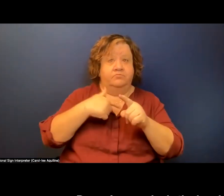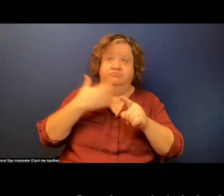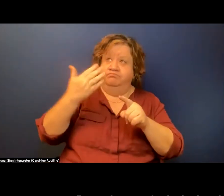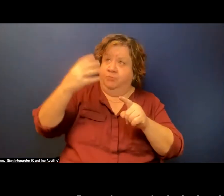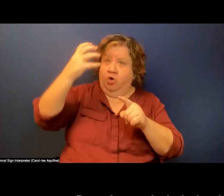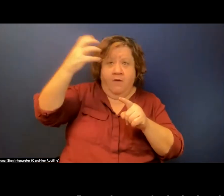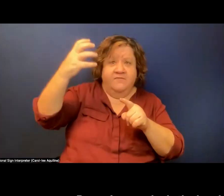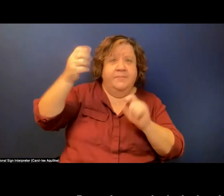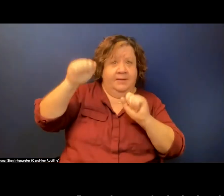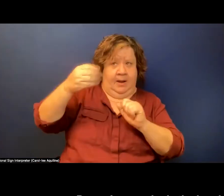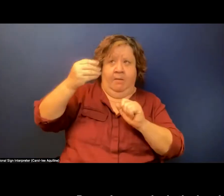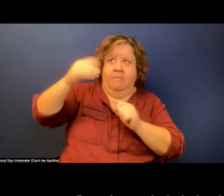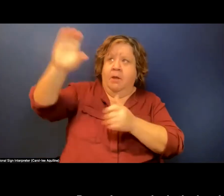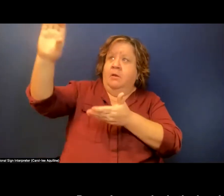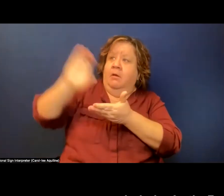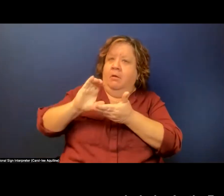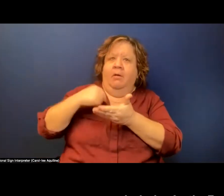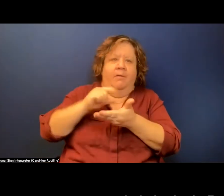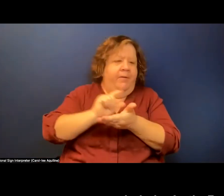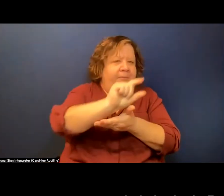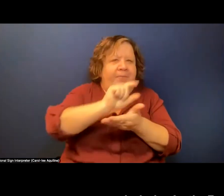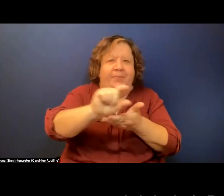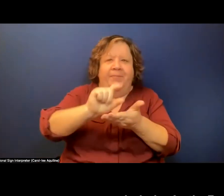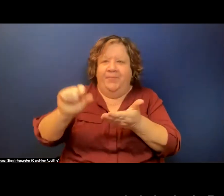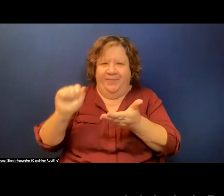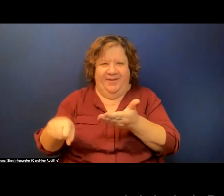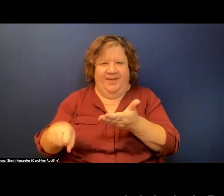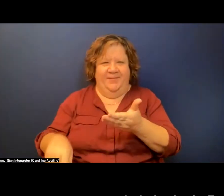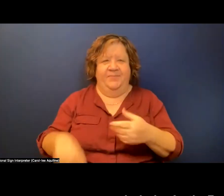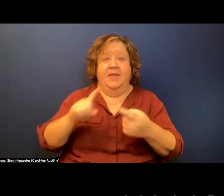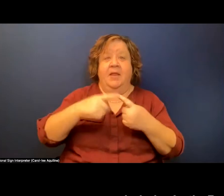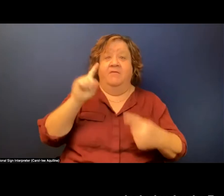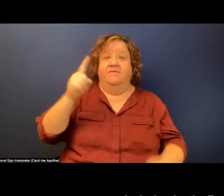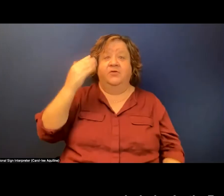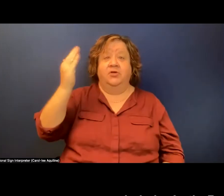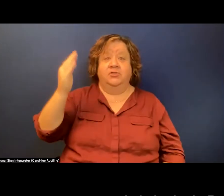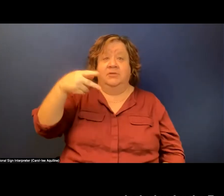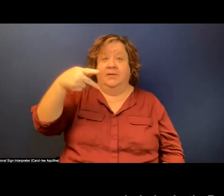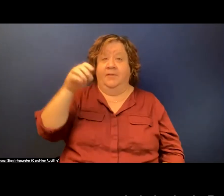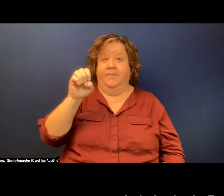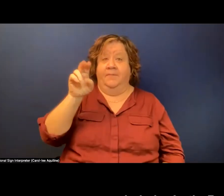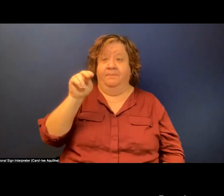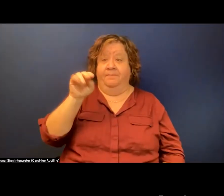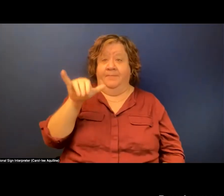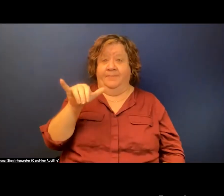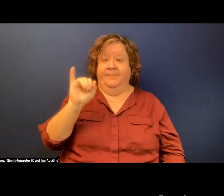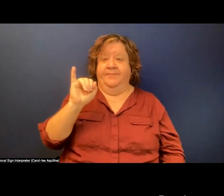speaker, Penny Ines, who is the head of disability inclusion for the Foreign